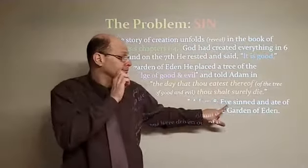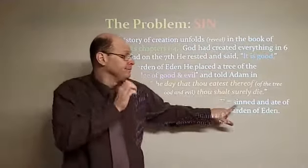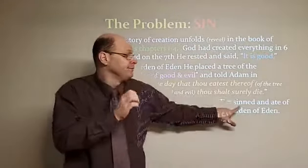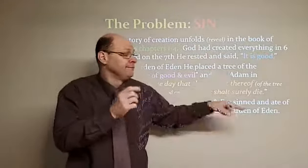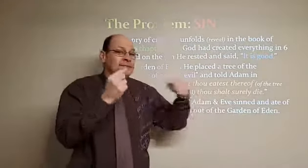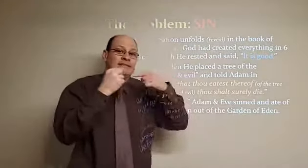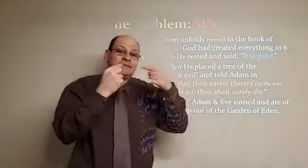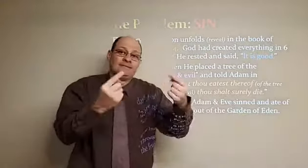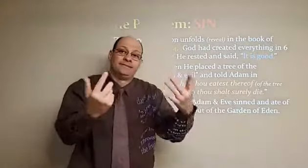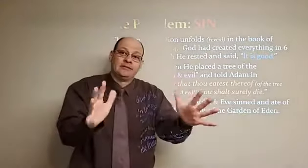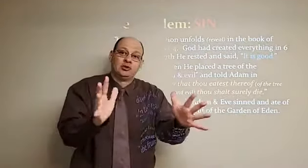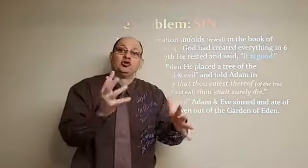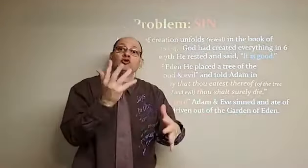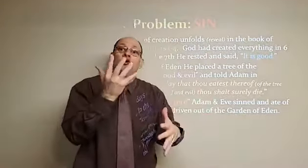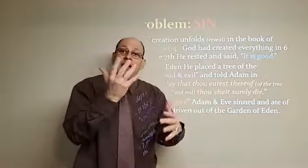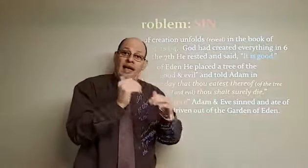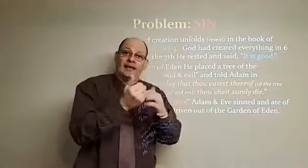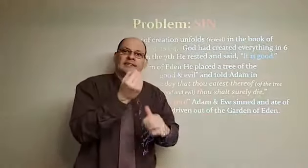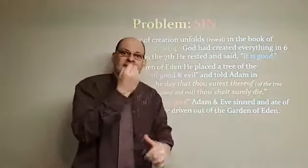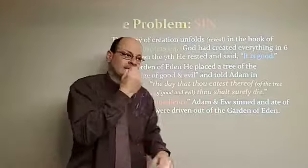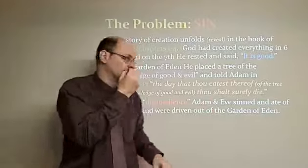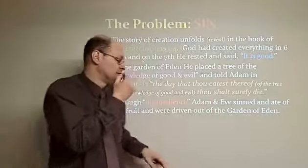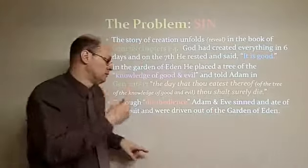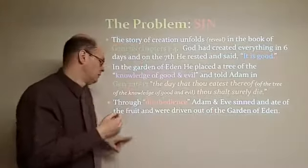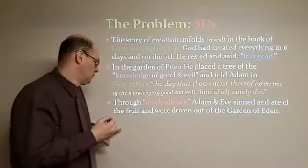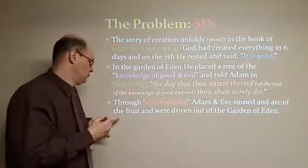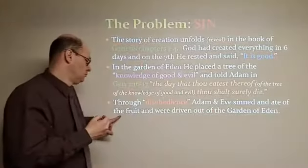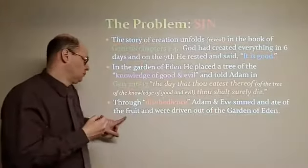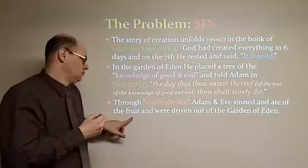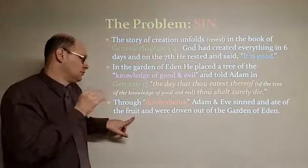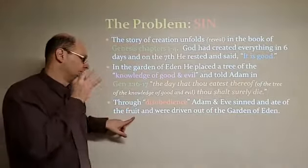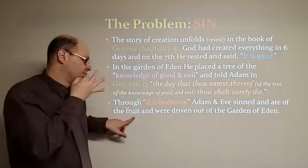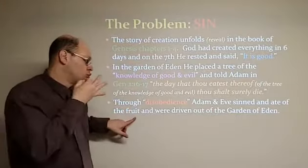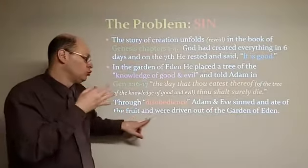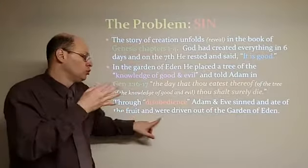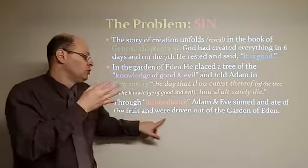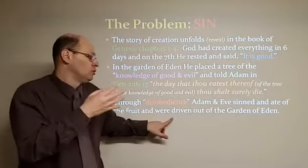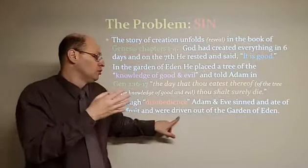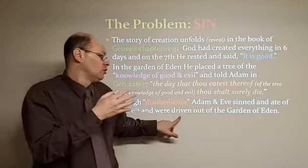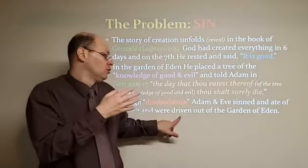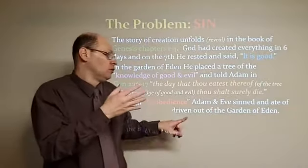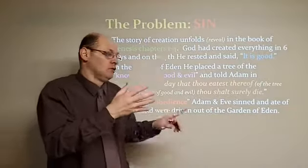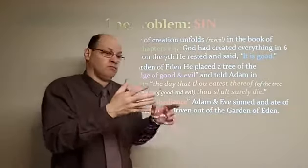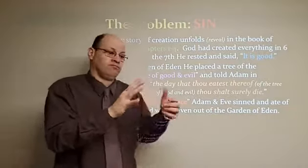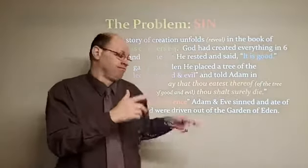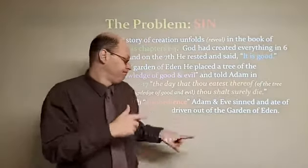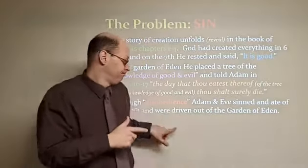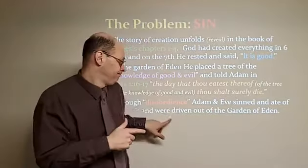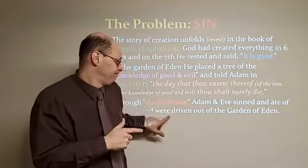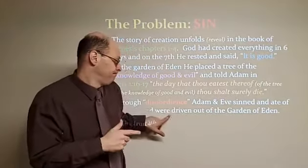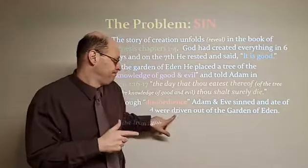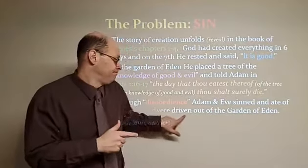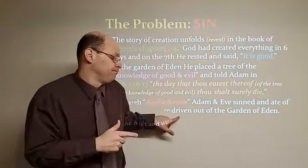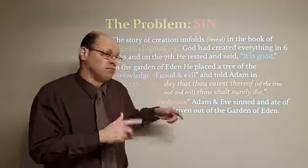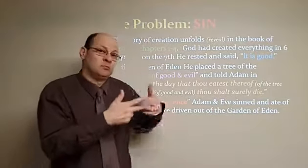so how did Adam and Eve sin well they did eat of the fruit of